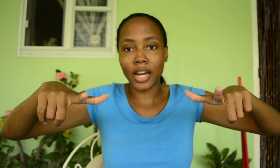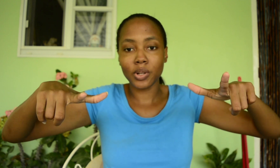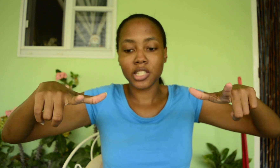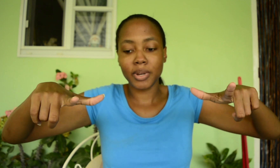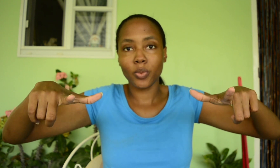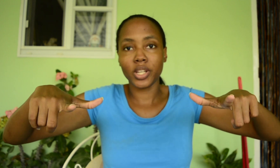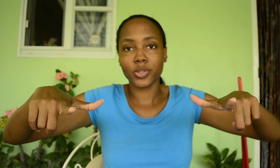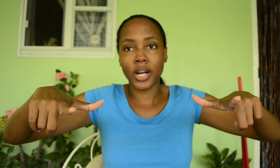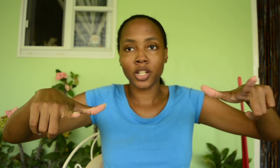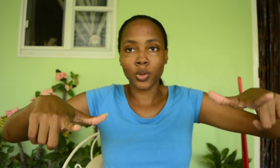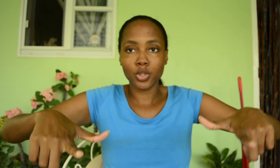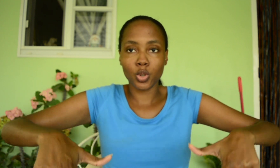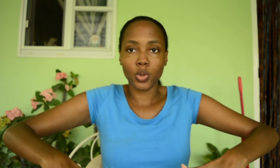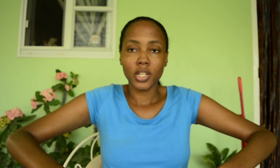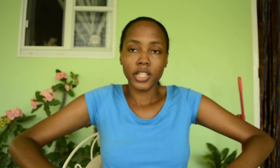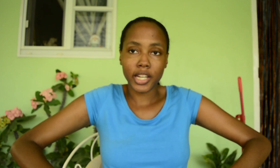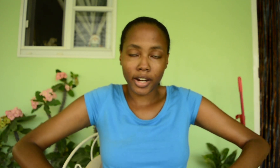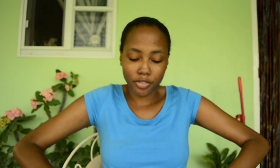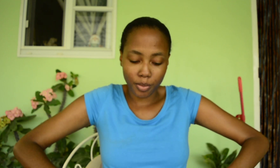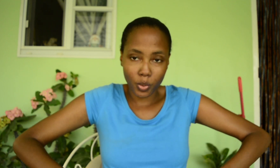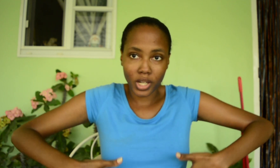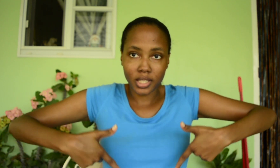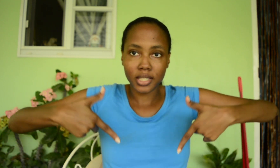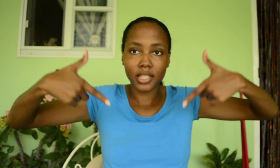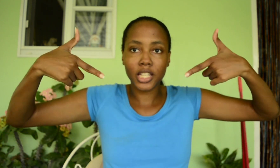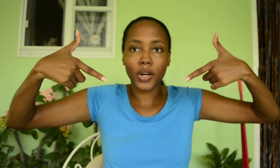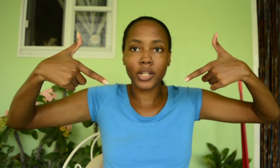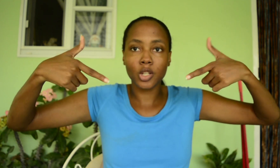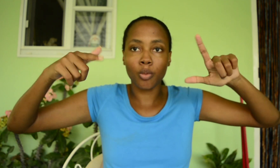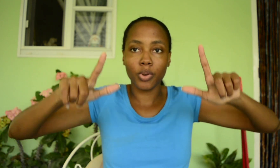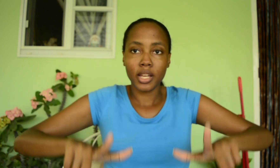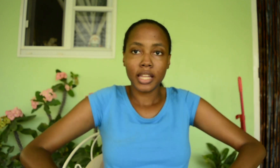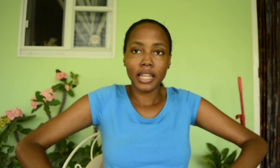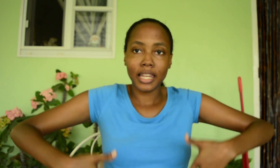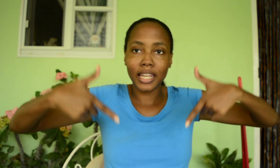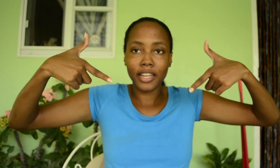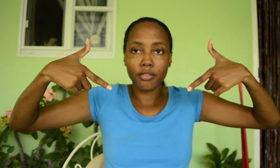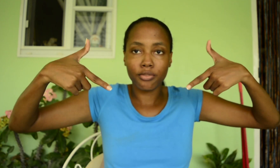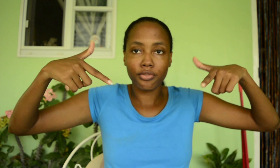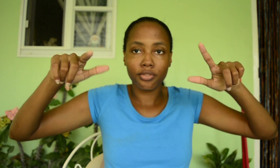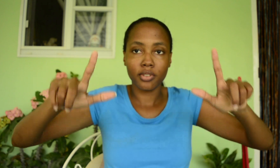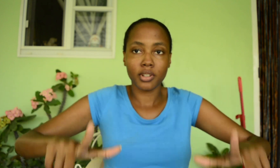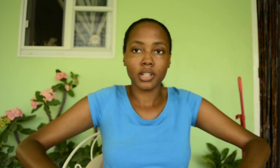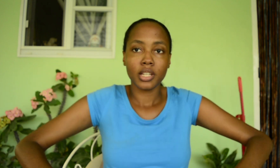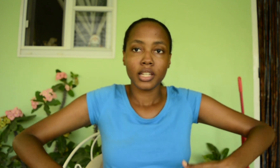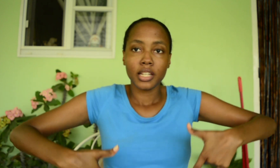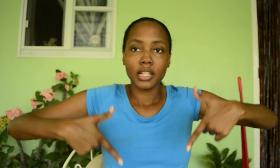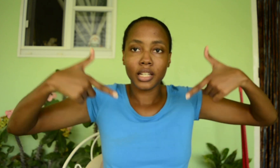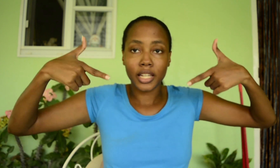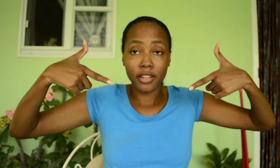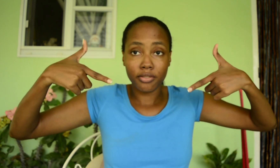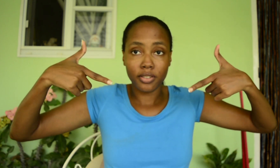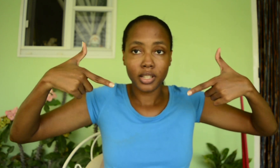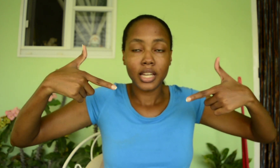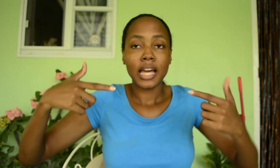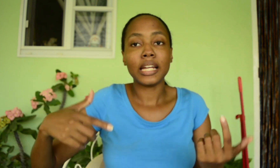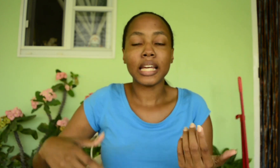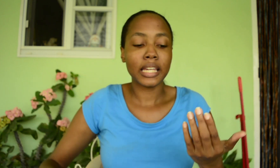really see my waist right now, so you carry it from your waist, carry it up. Live, live. And